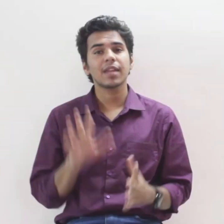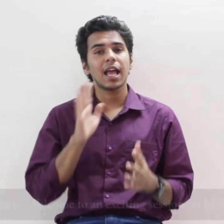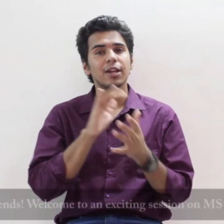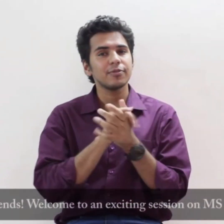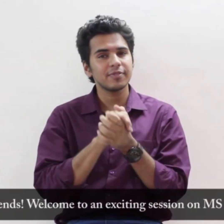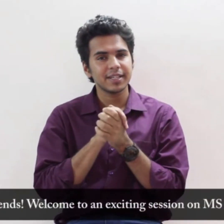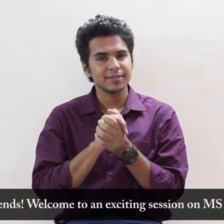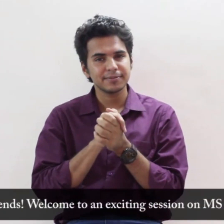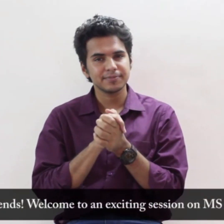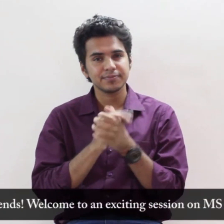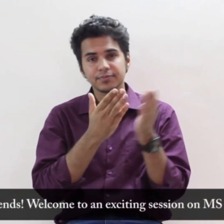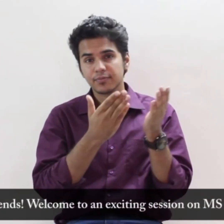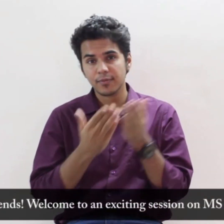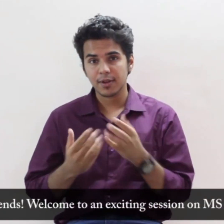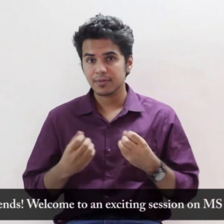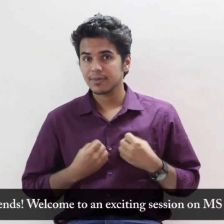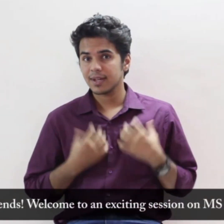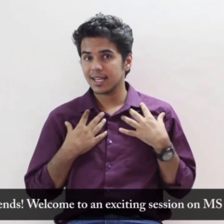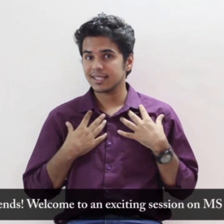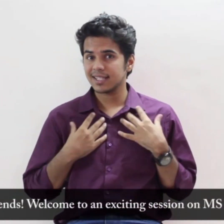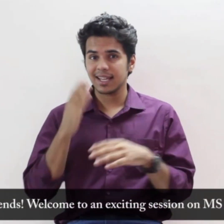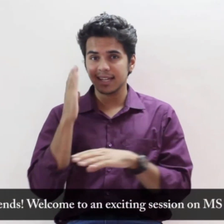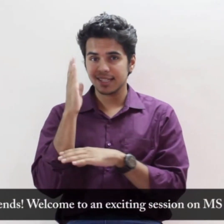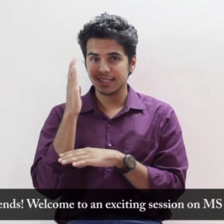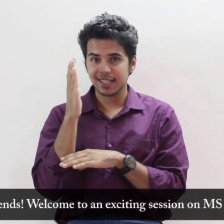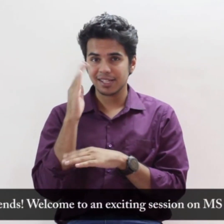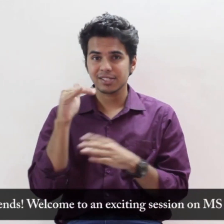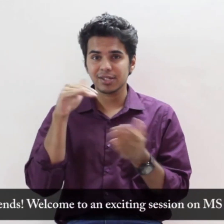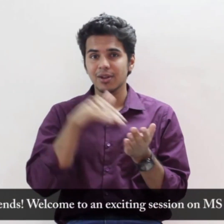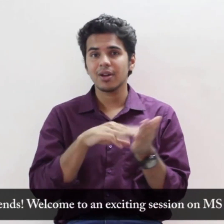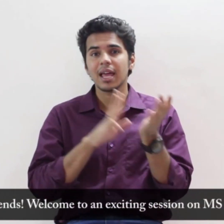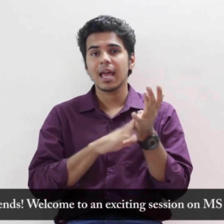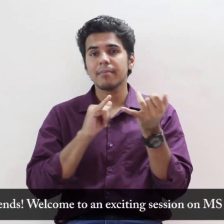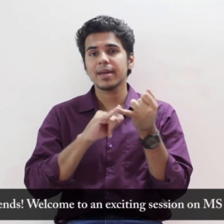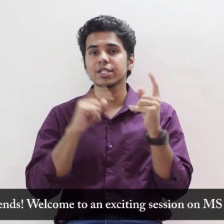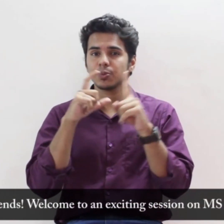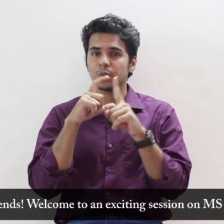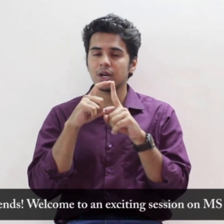Hello friends, welcome to an exciting session on MS Word.